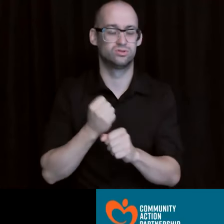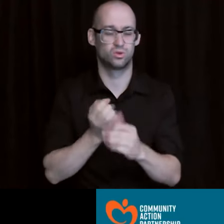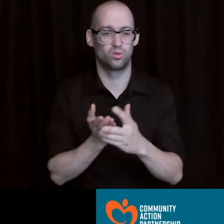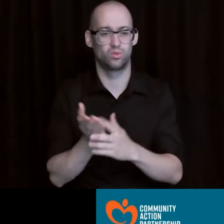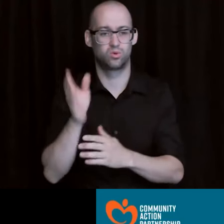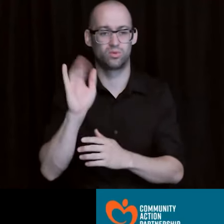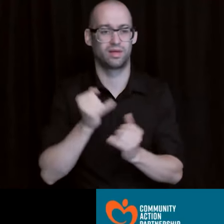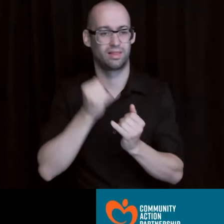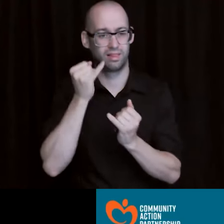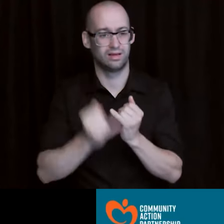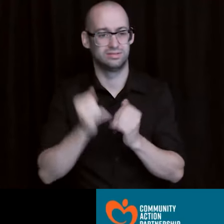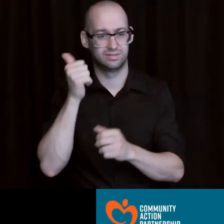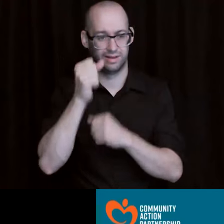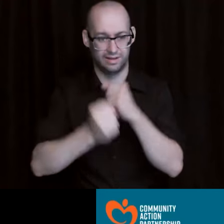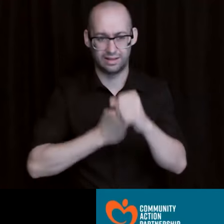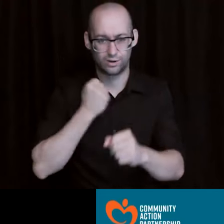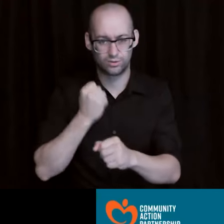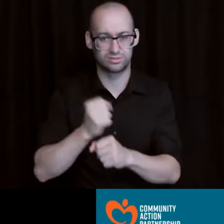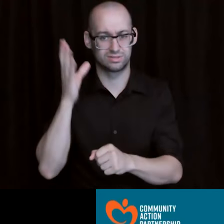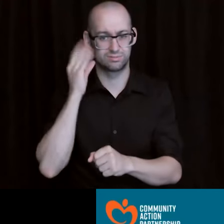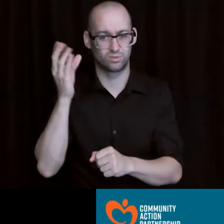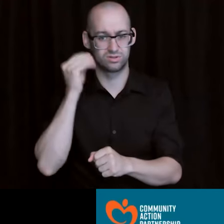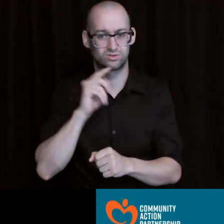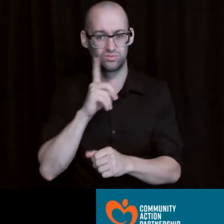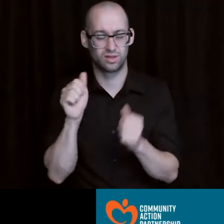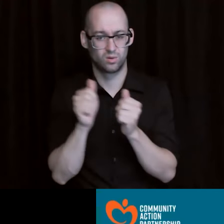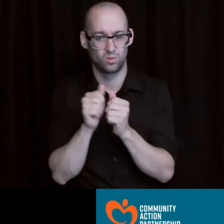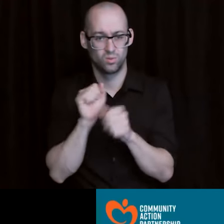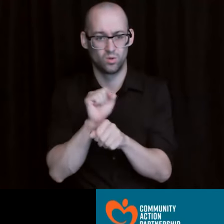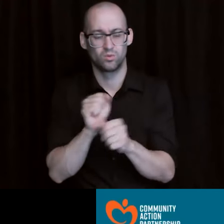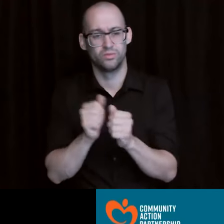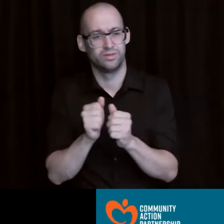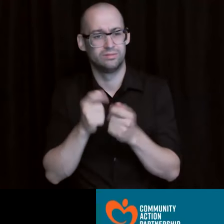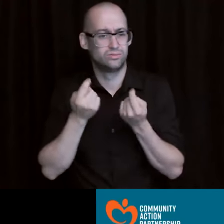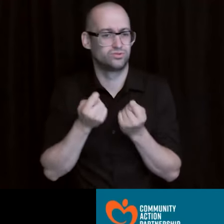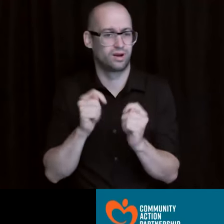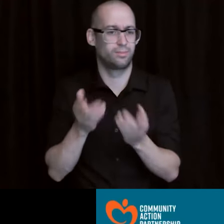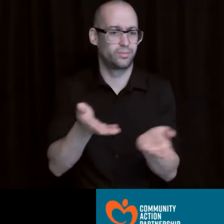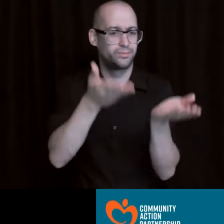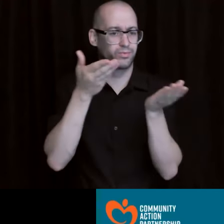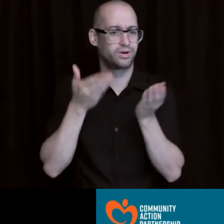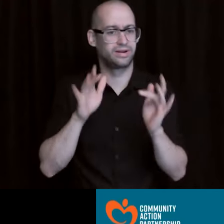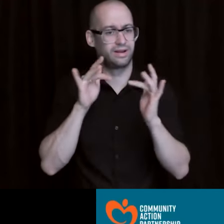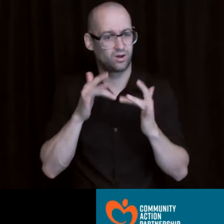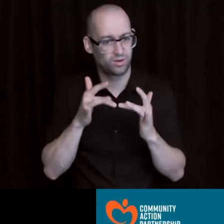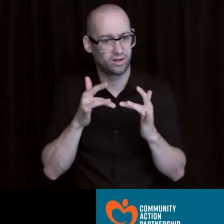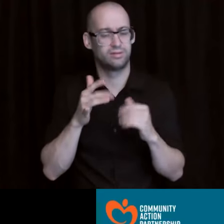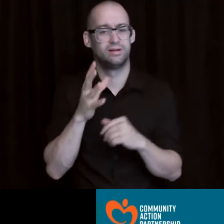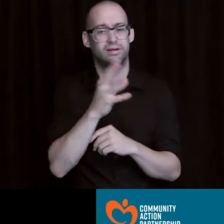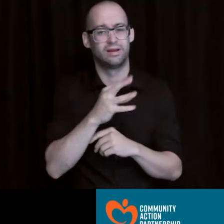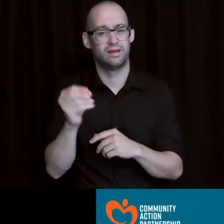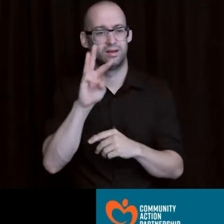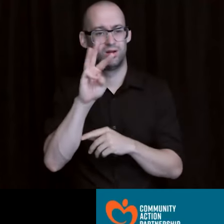last 10 years, worked really closely to try and bring internet and